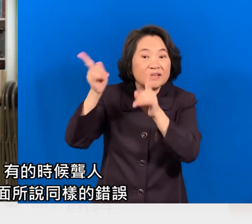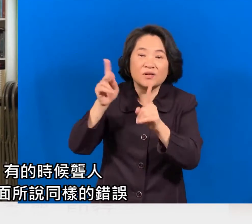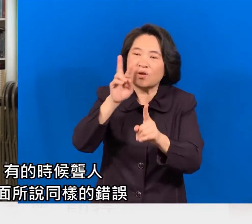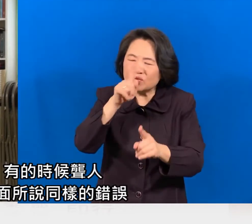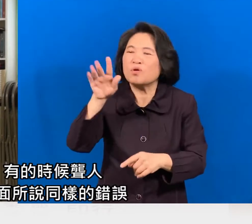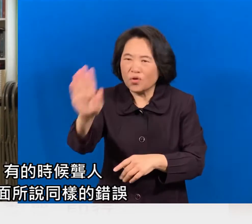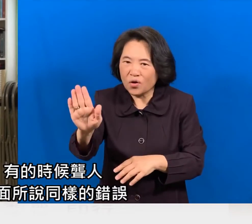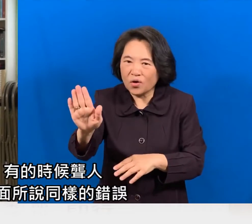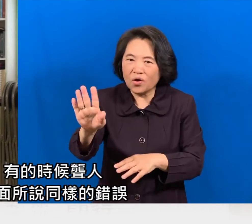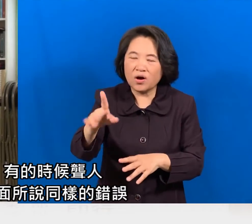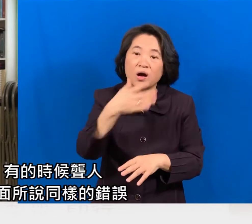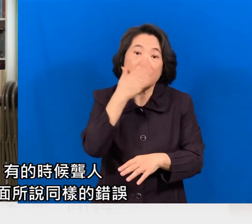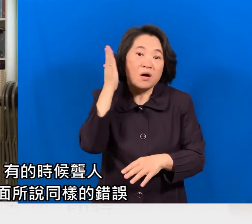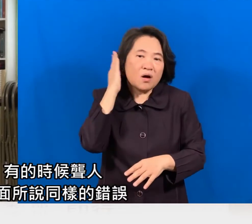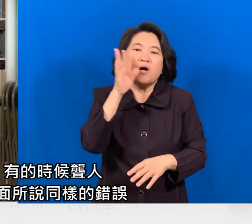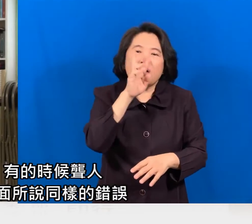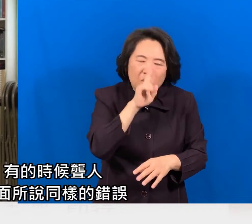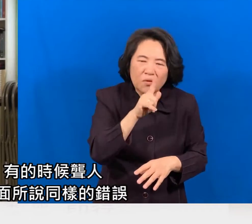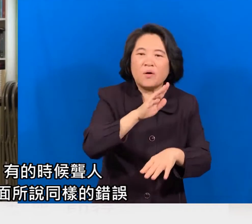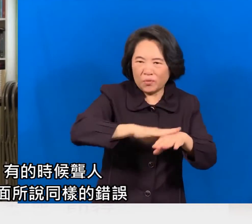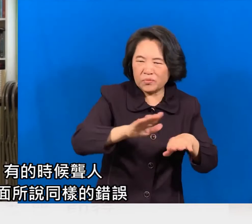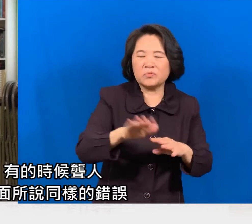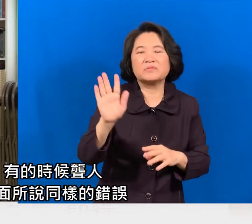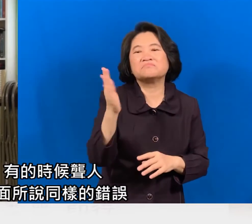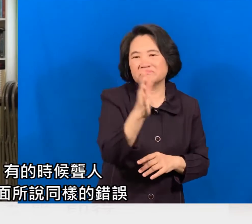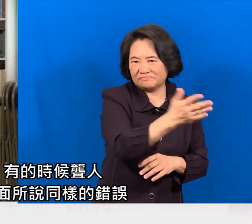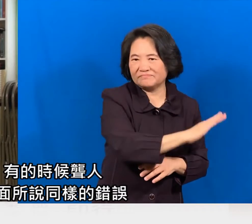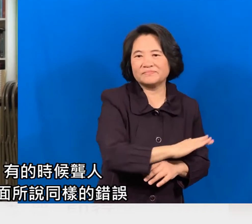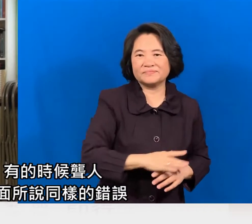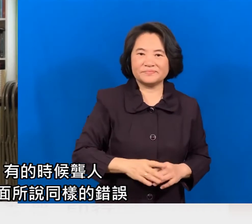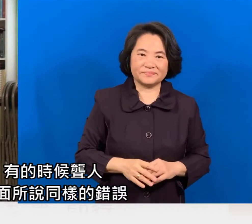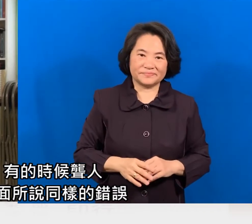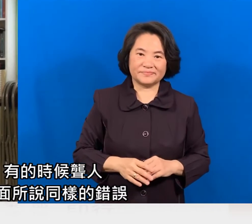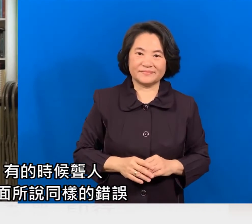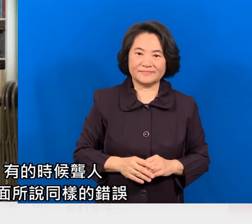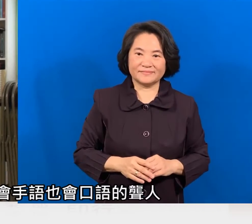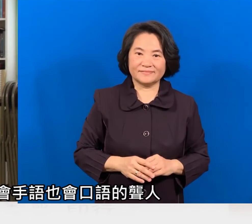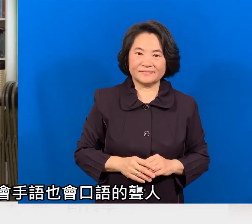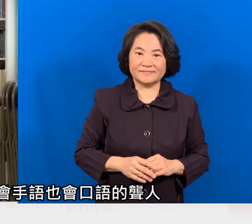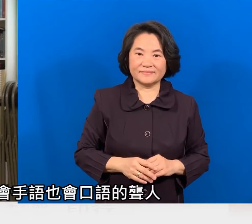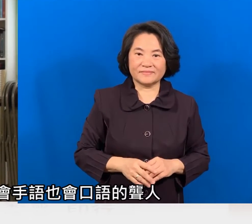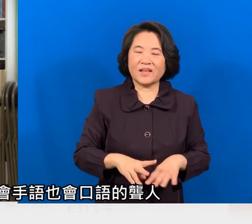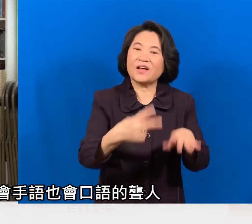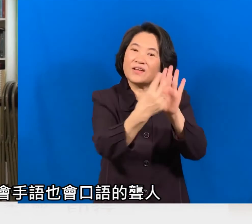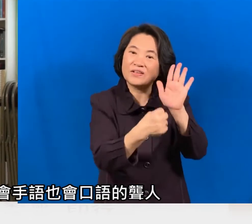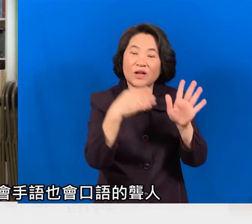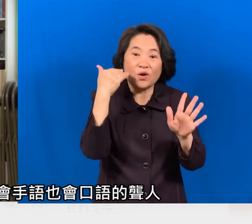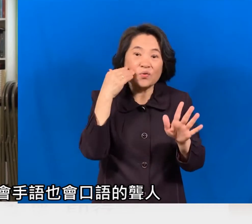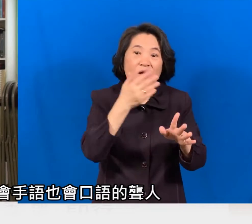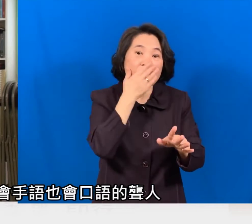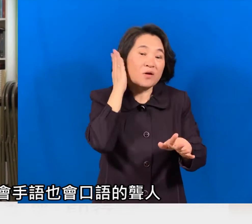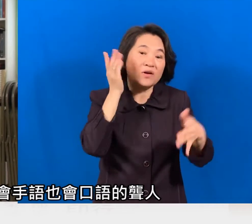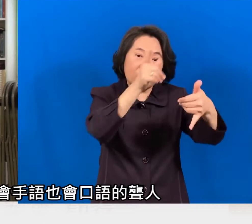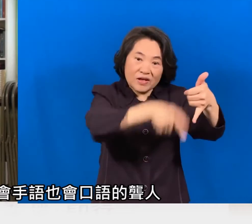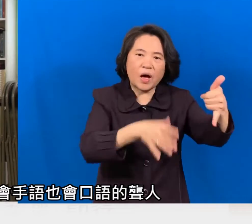In all honesty, sometimes deaf people also make the same kind of mistakes described above, especially those who can